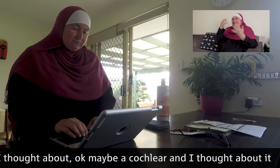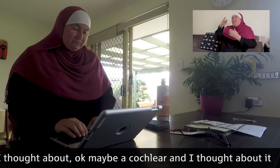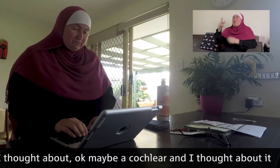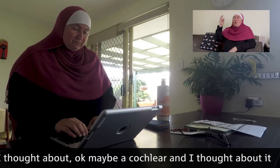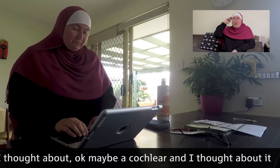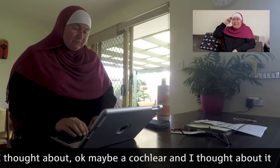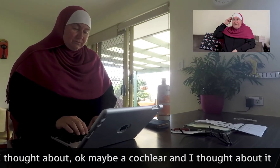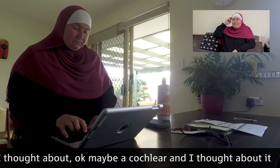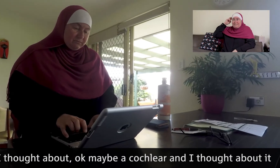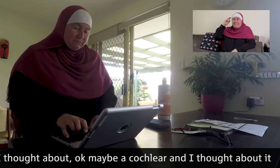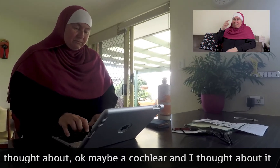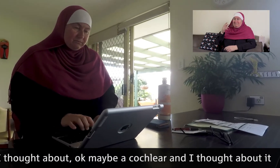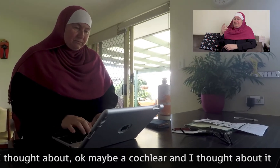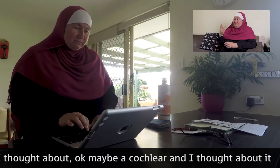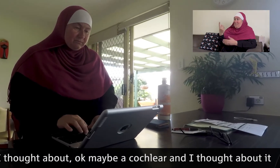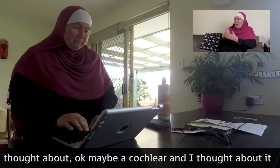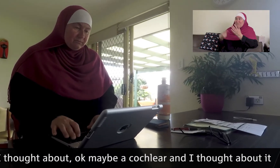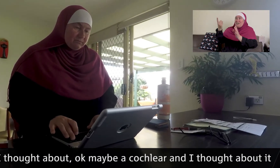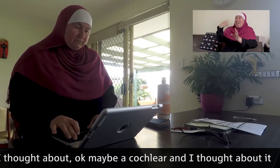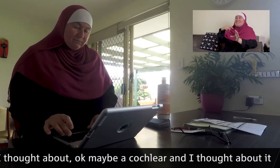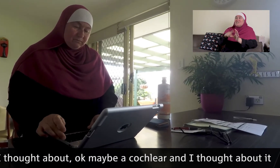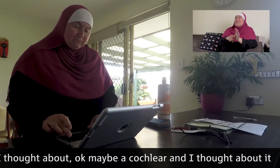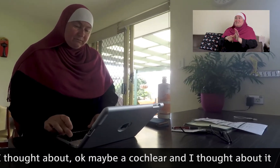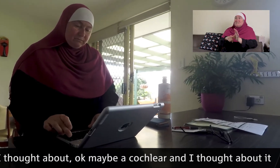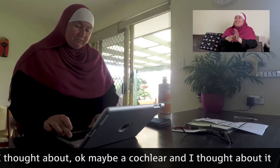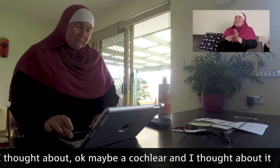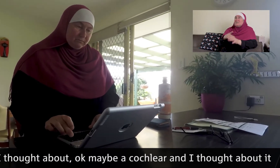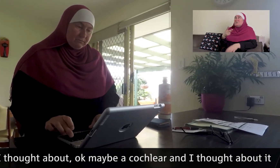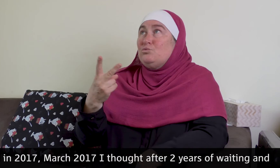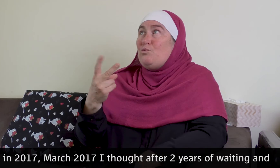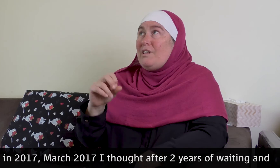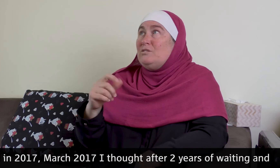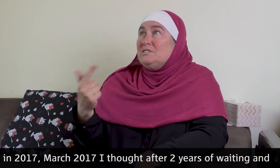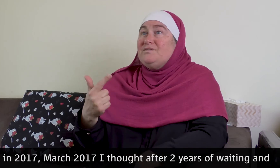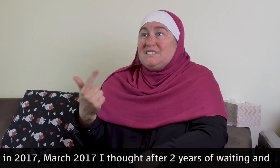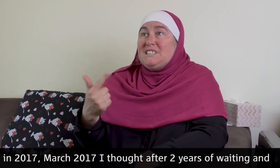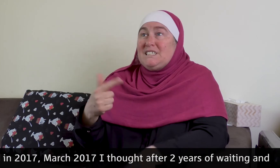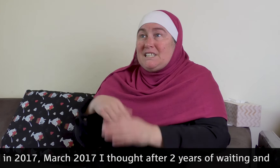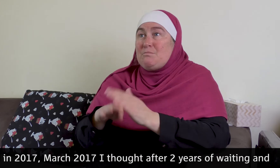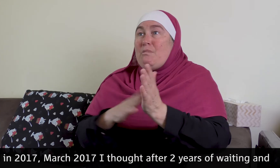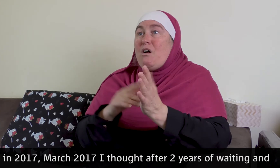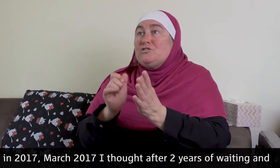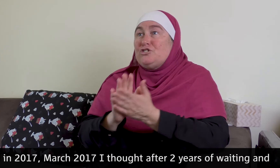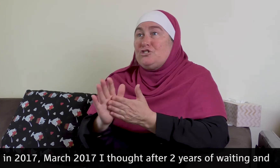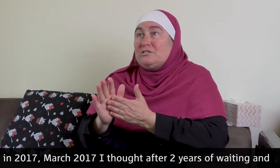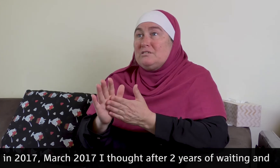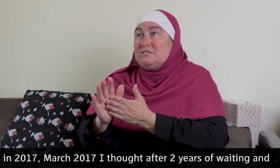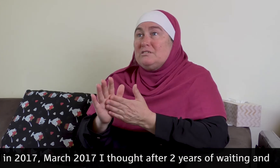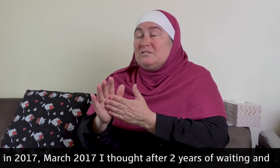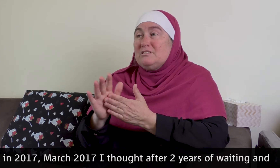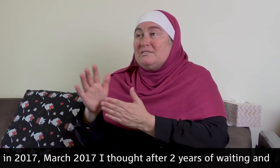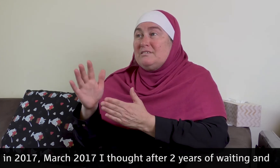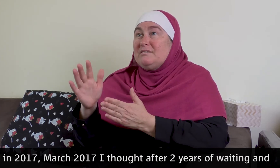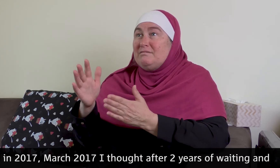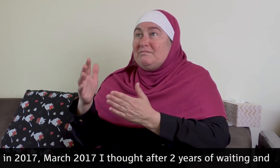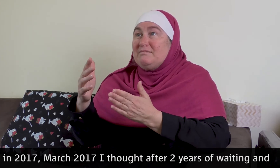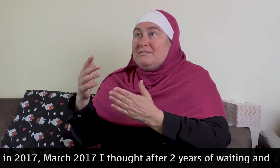So I thought about, okay, maybe a cochlear. And I thought about it, and then 2017, March 2017, I